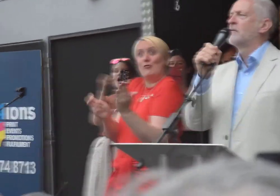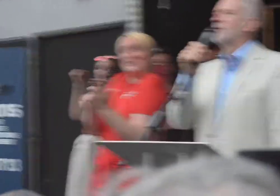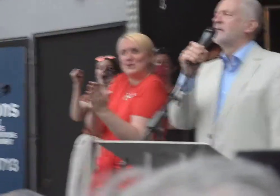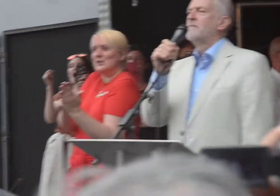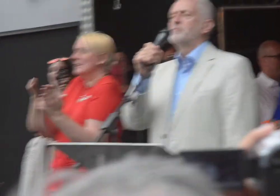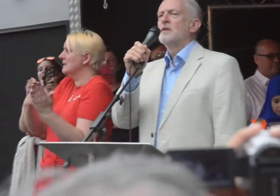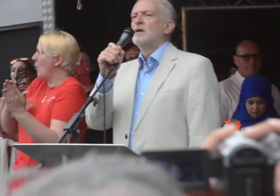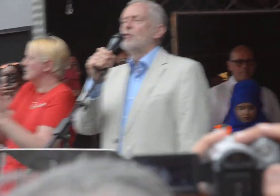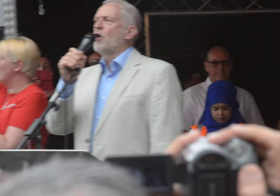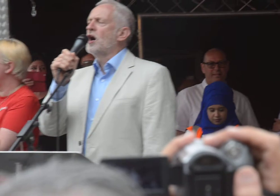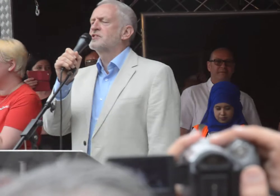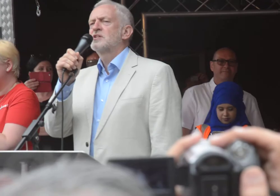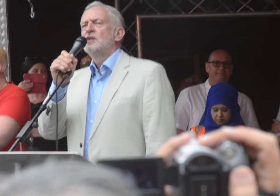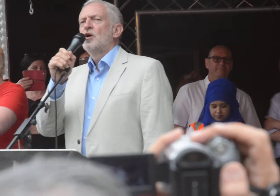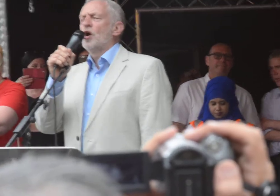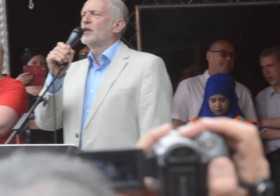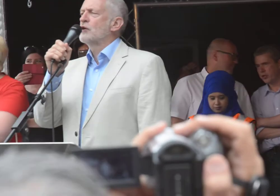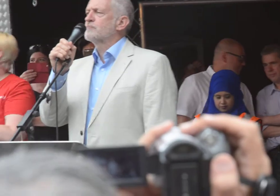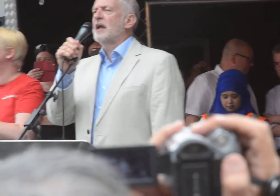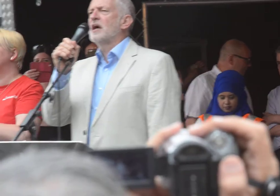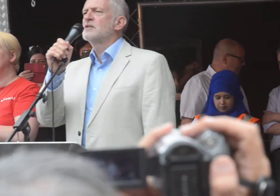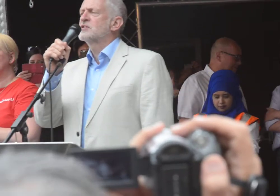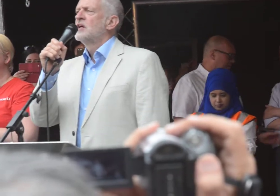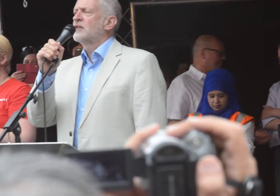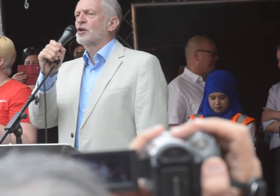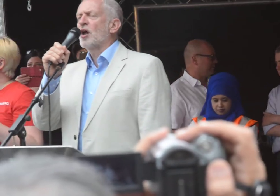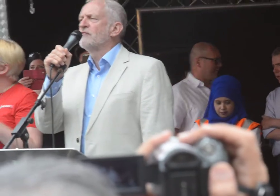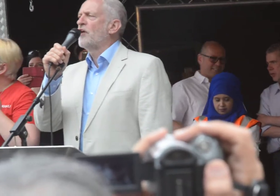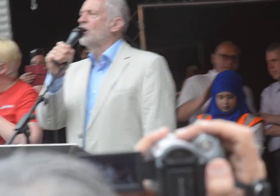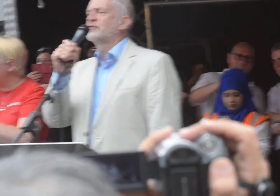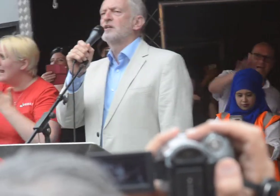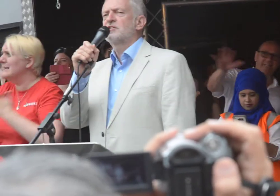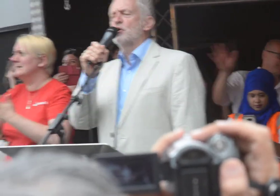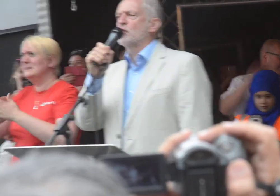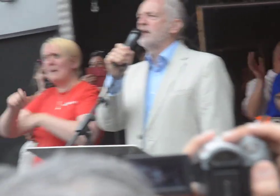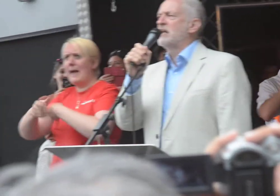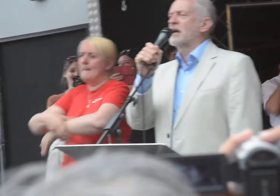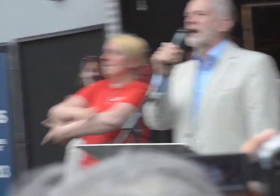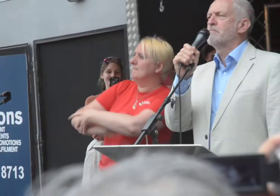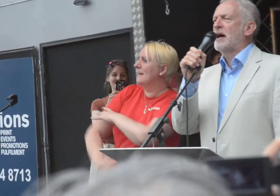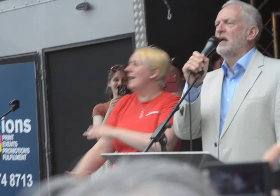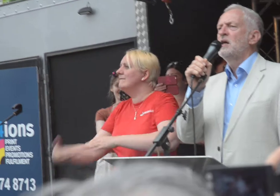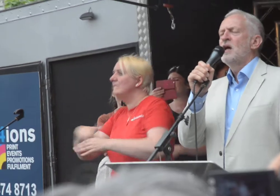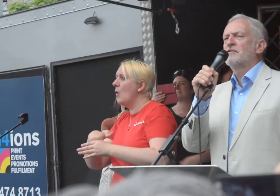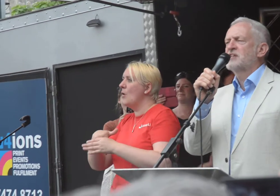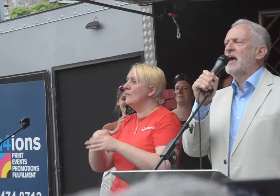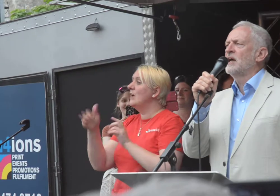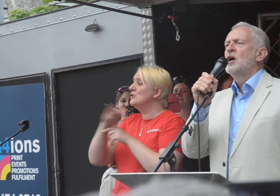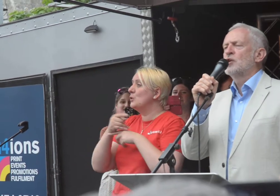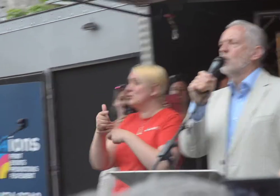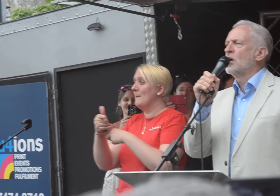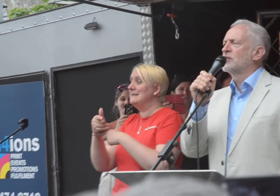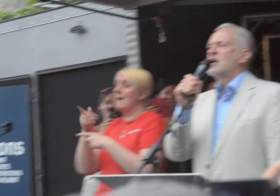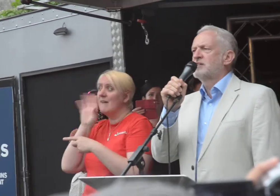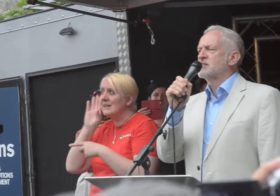before, was all those millions that got involved in the social media campaign of saying